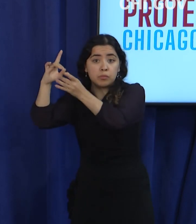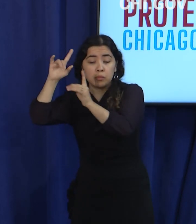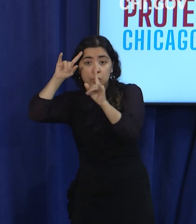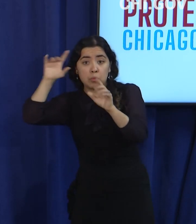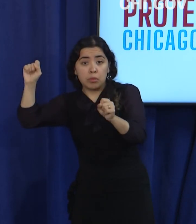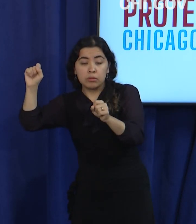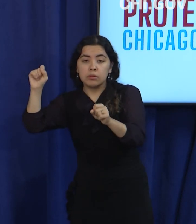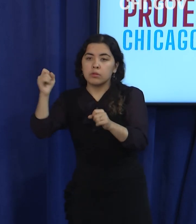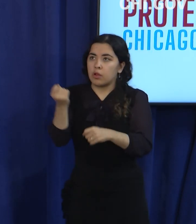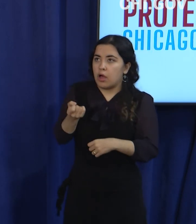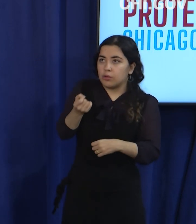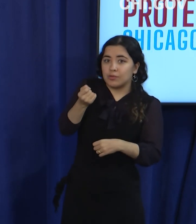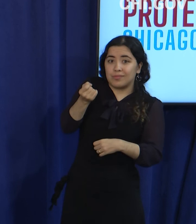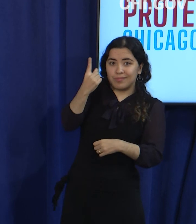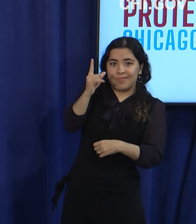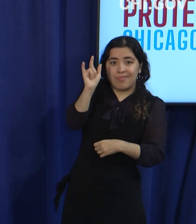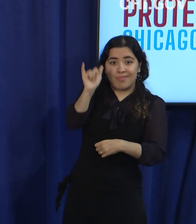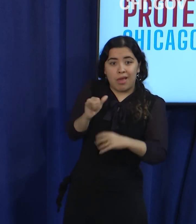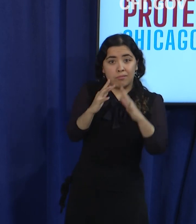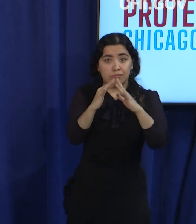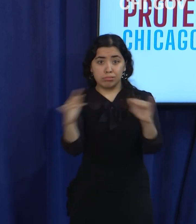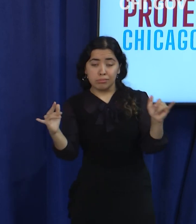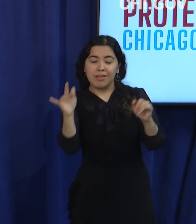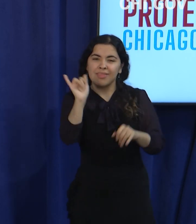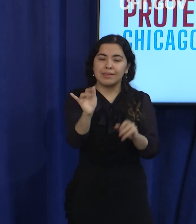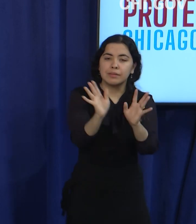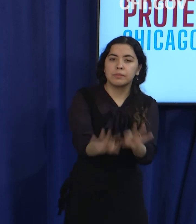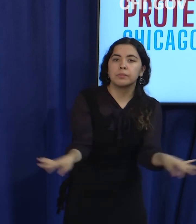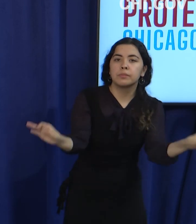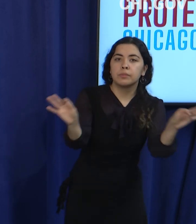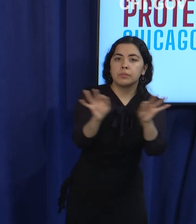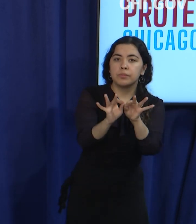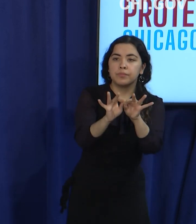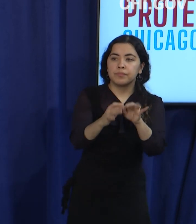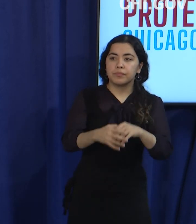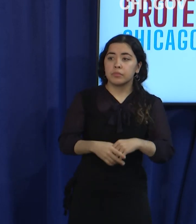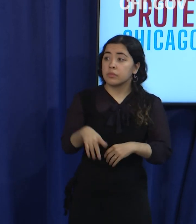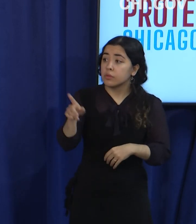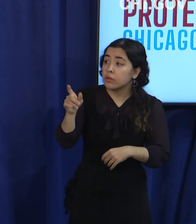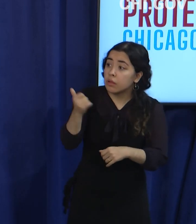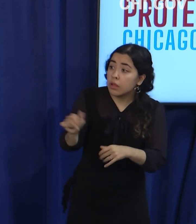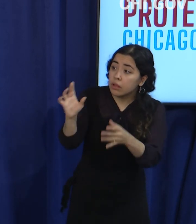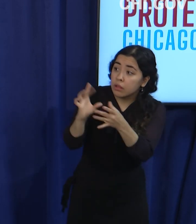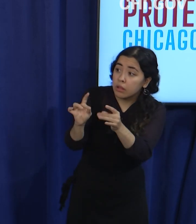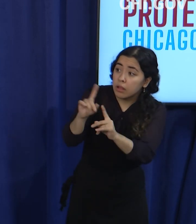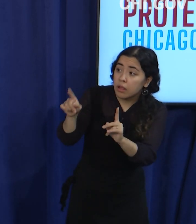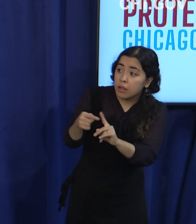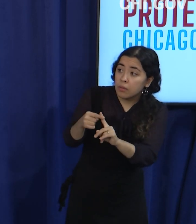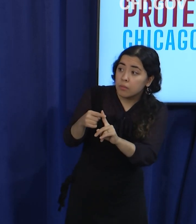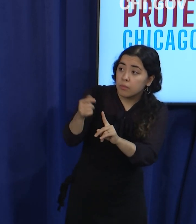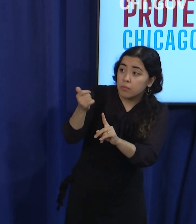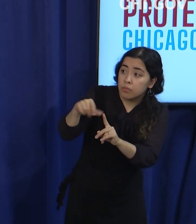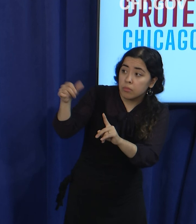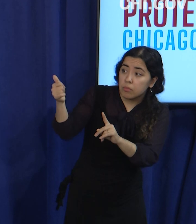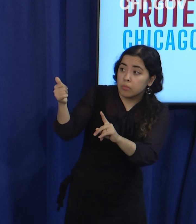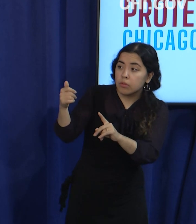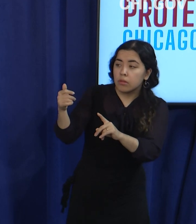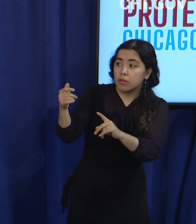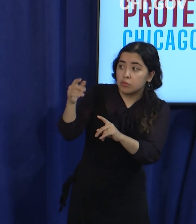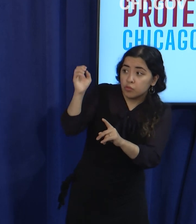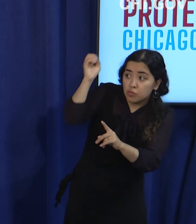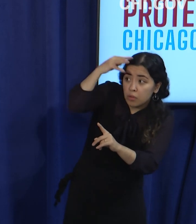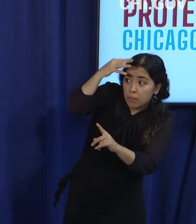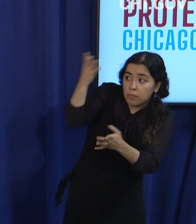Thank Concerned you, Mayor. about pardons by President Trump before he goes? Michael Flynn's name was Well, thrown I'm out. concerned string of Last others. question, Craig. I'm concerned about everything that President Trump